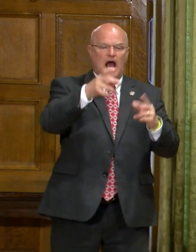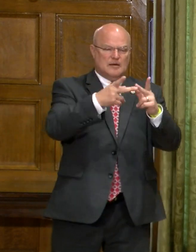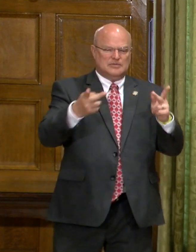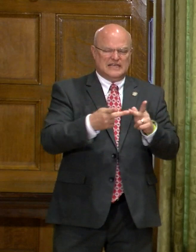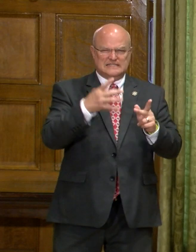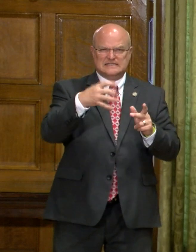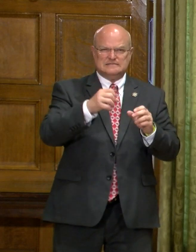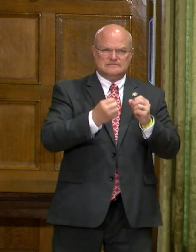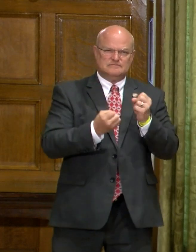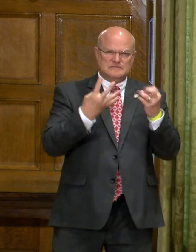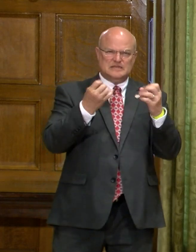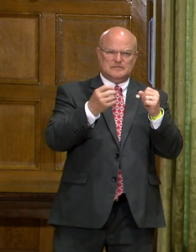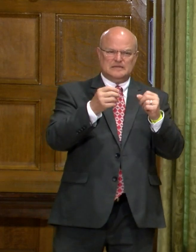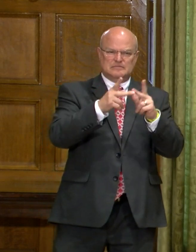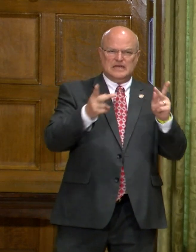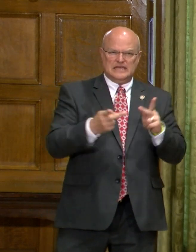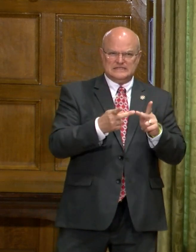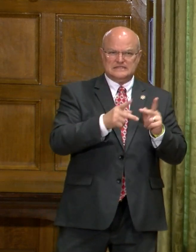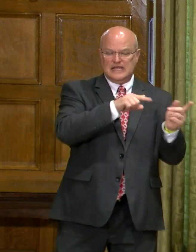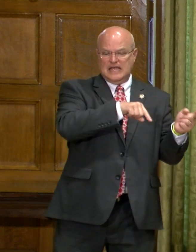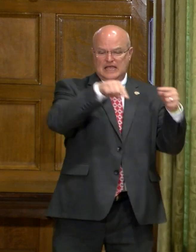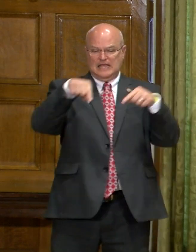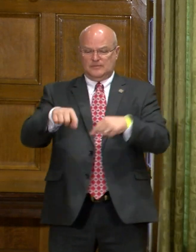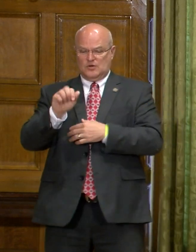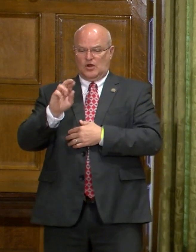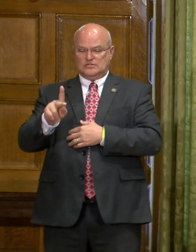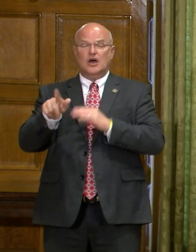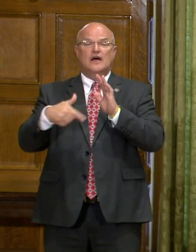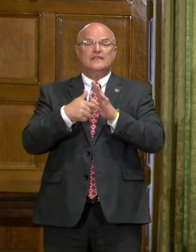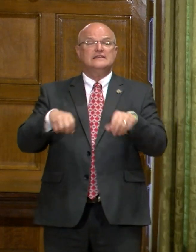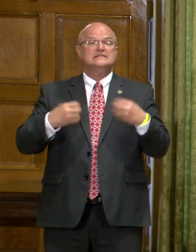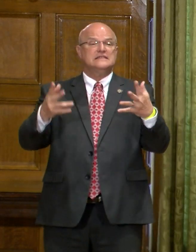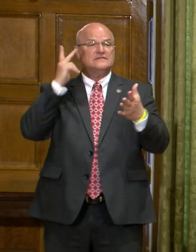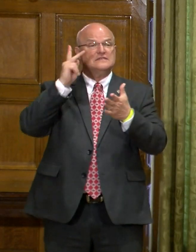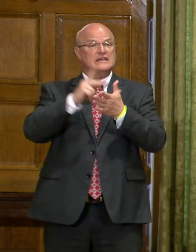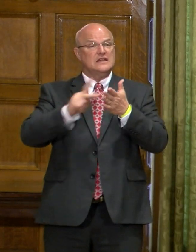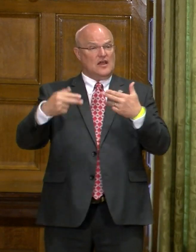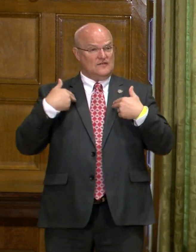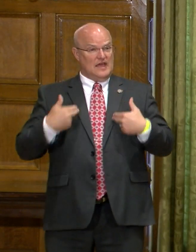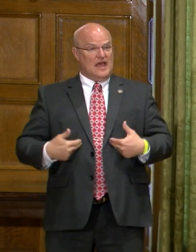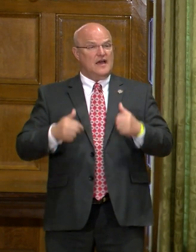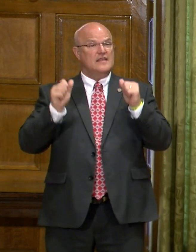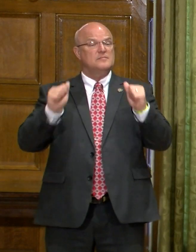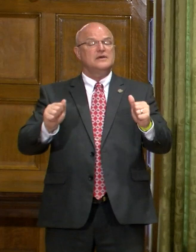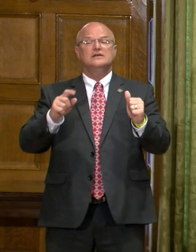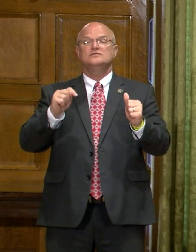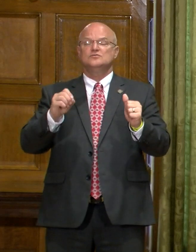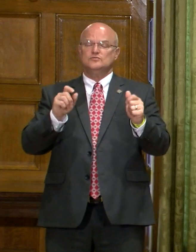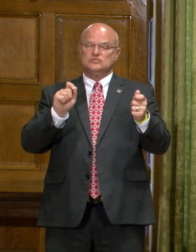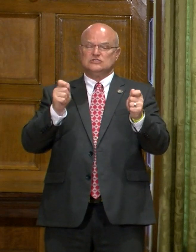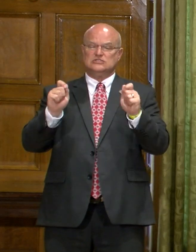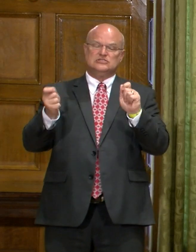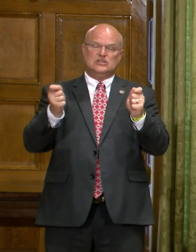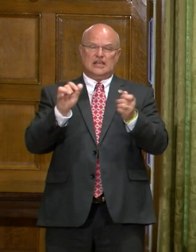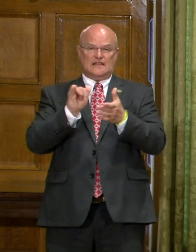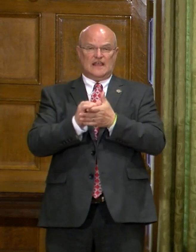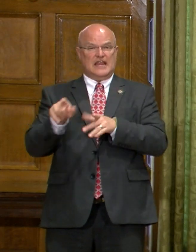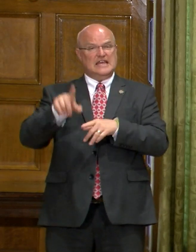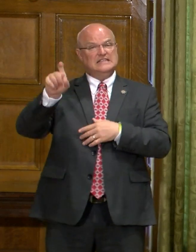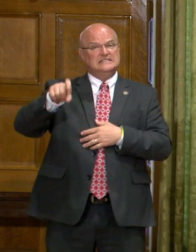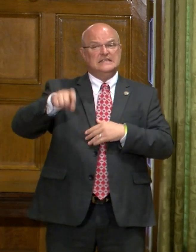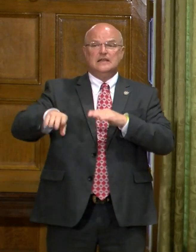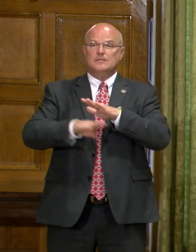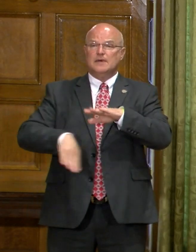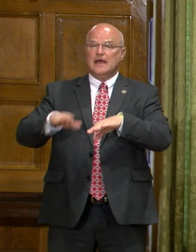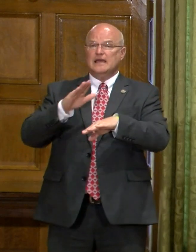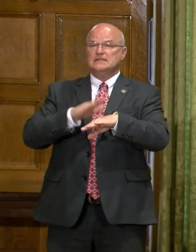into Arkansas. And this gives the Secretary of the Health the ability to toggle that or change that as needed